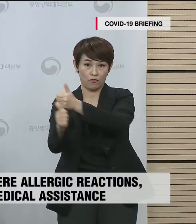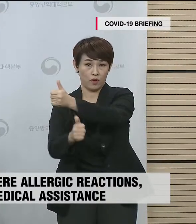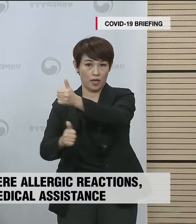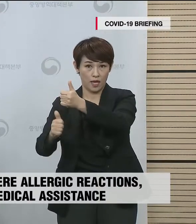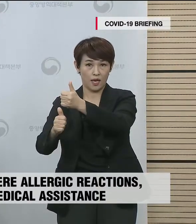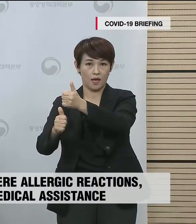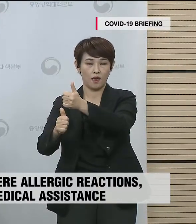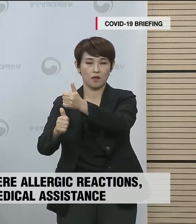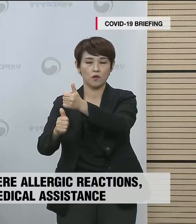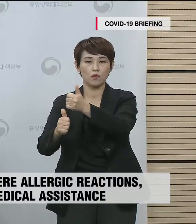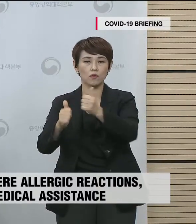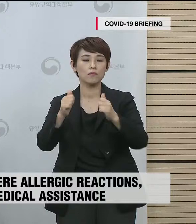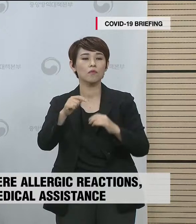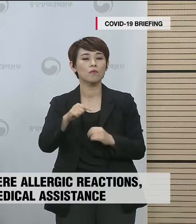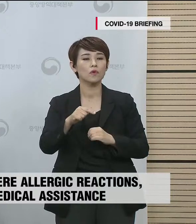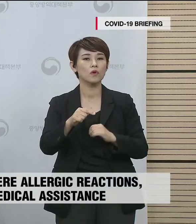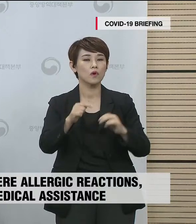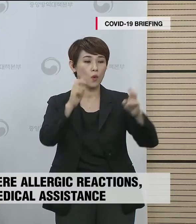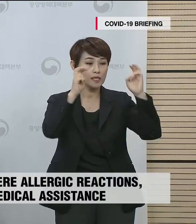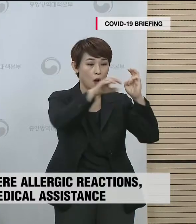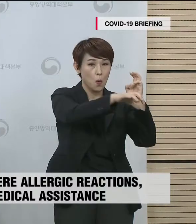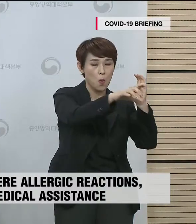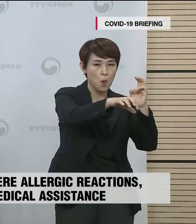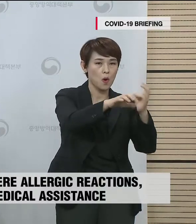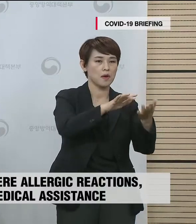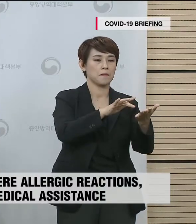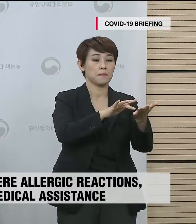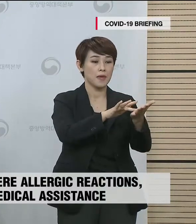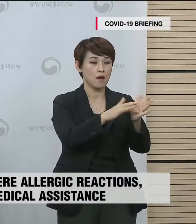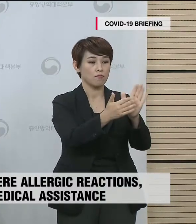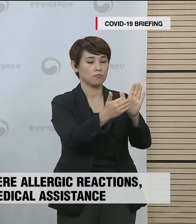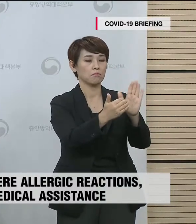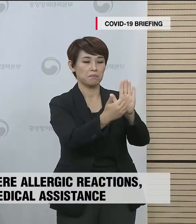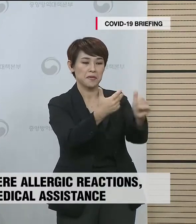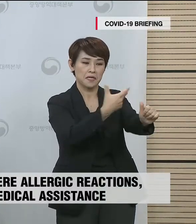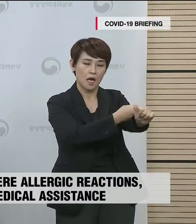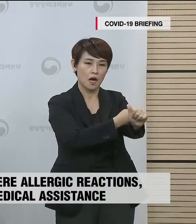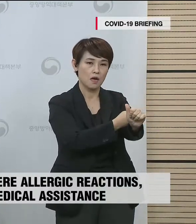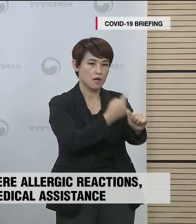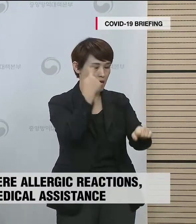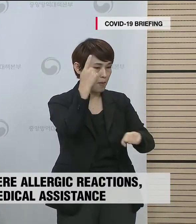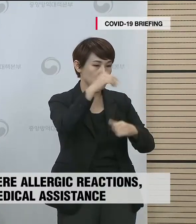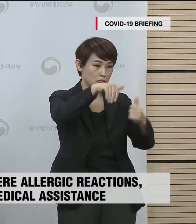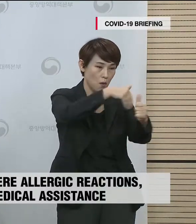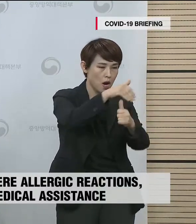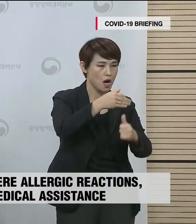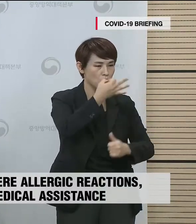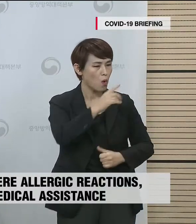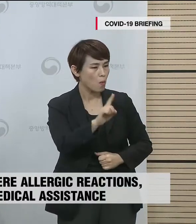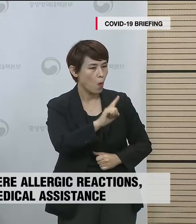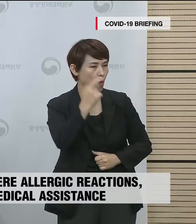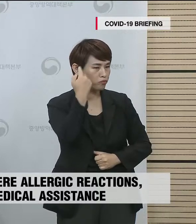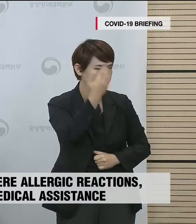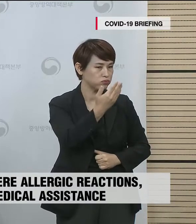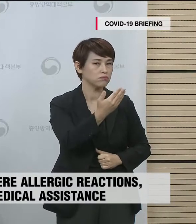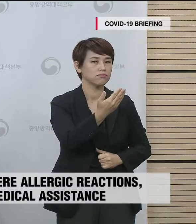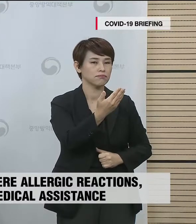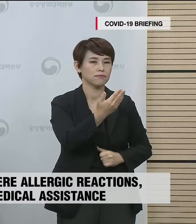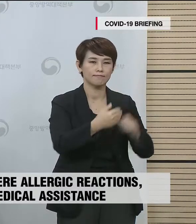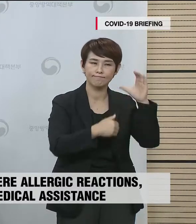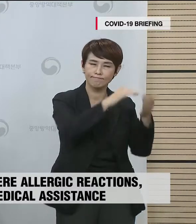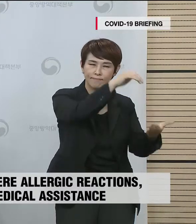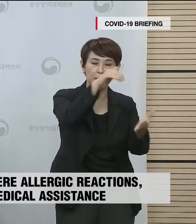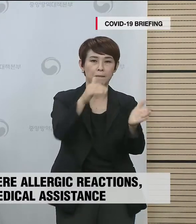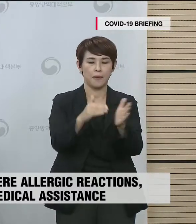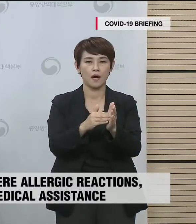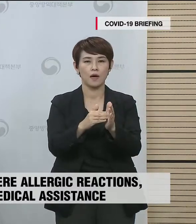subcommittee, we have carried out detailed meetings for the vaccine development. We have listened to the vaccine developers, and we